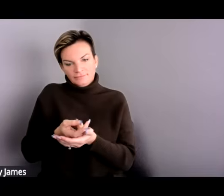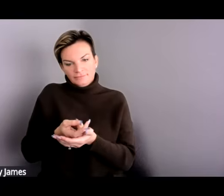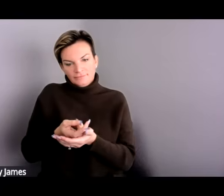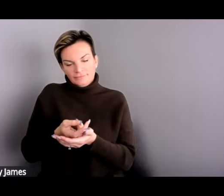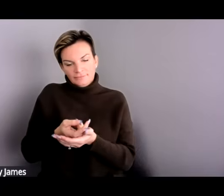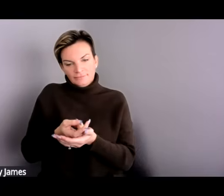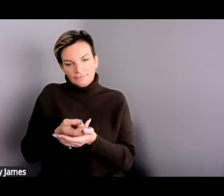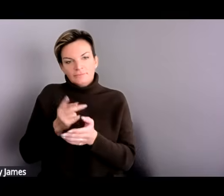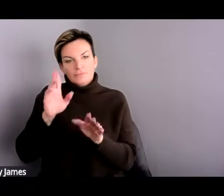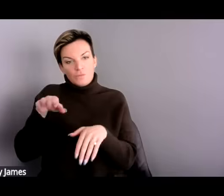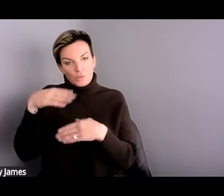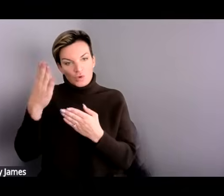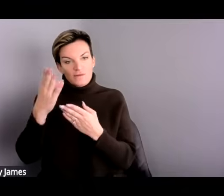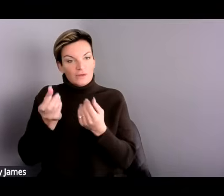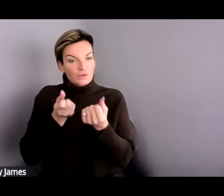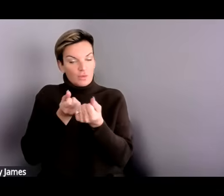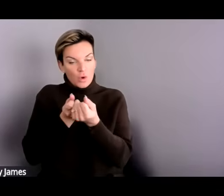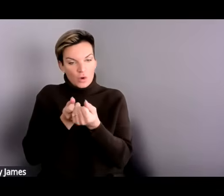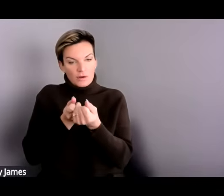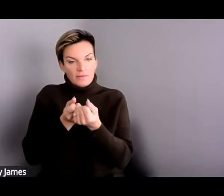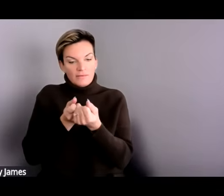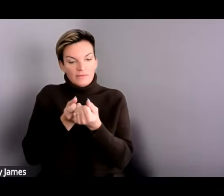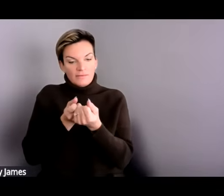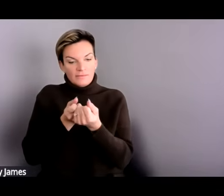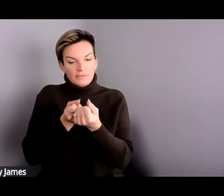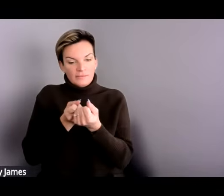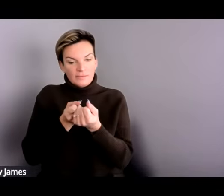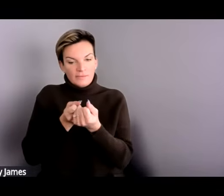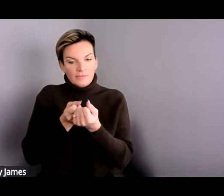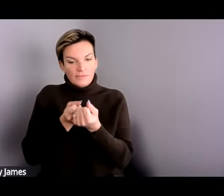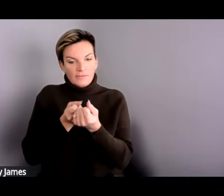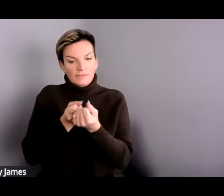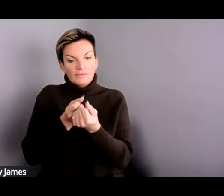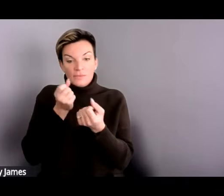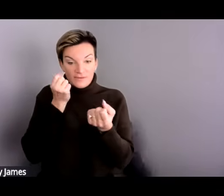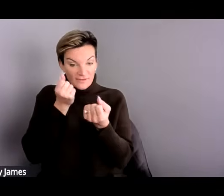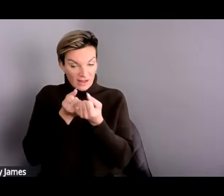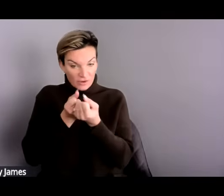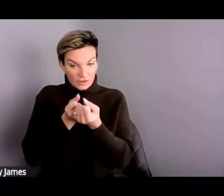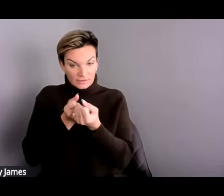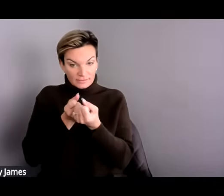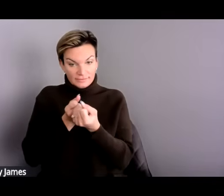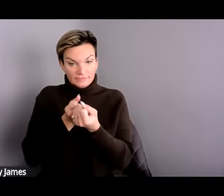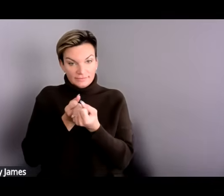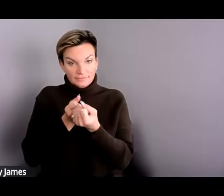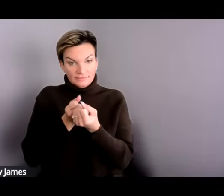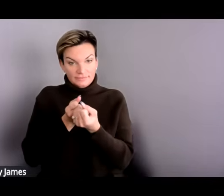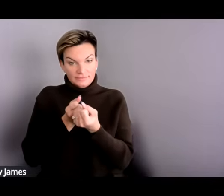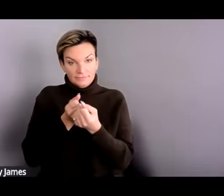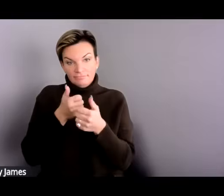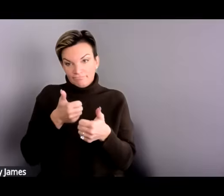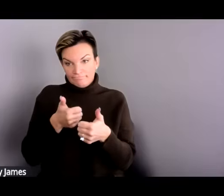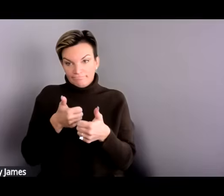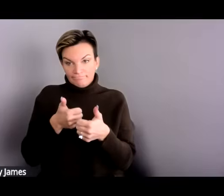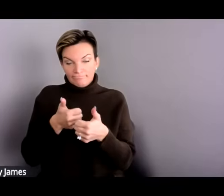Been moved and supported. All in favor? Aye.